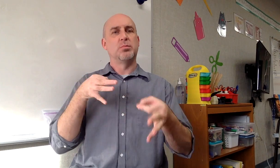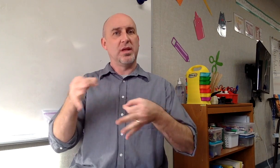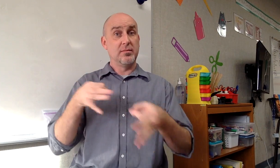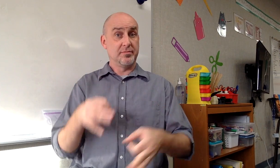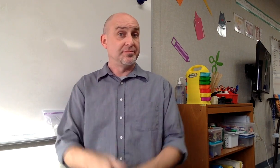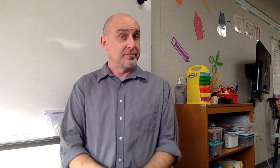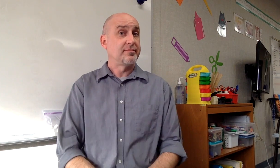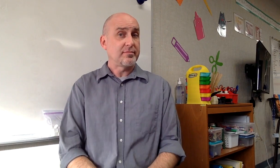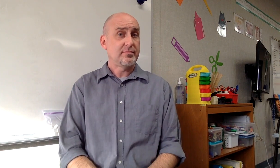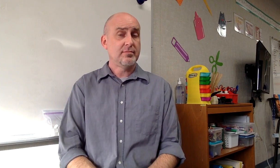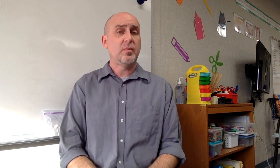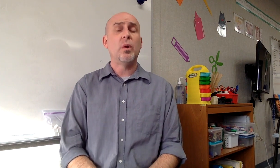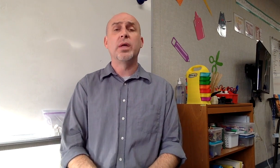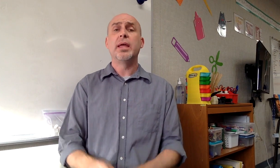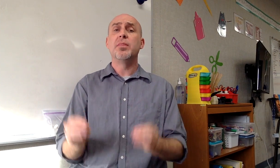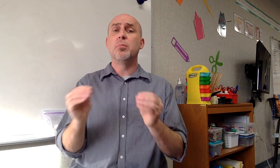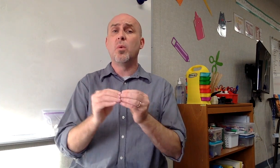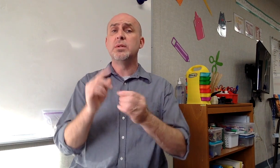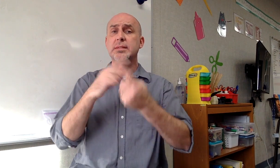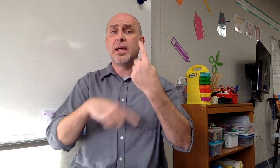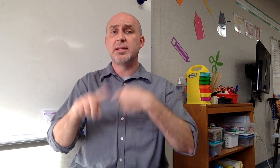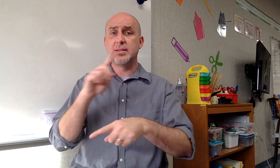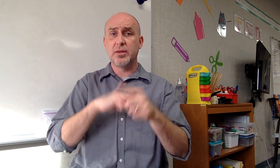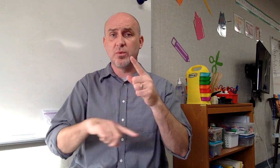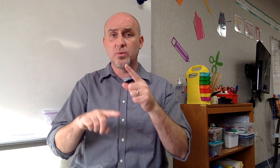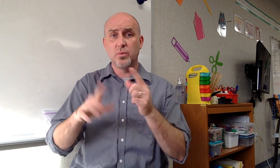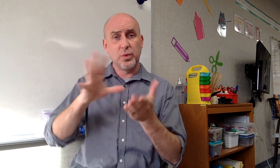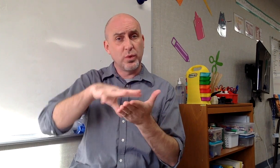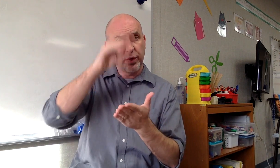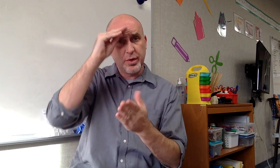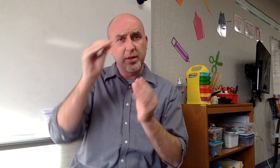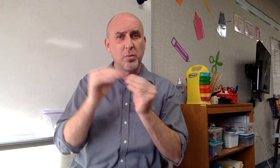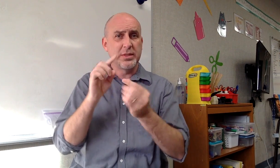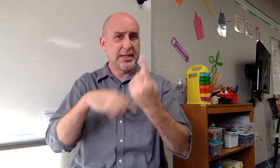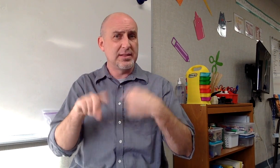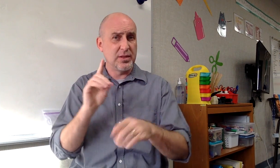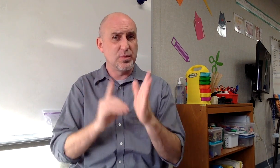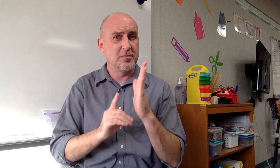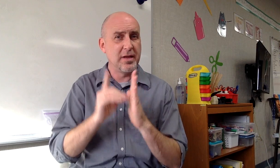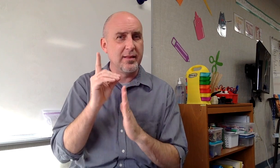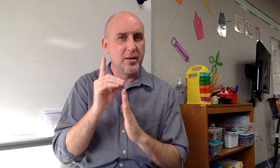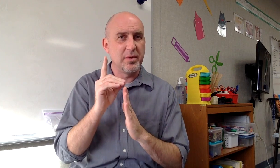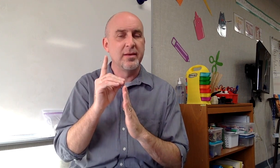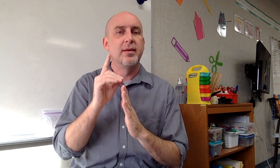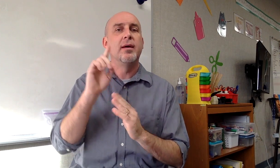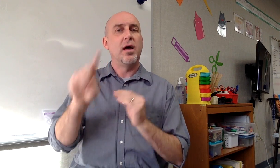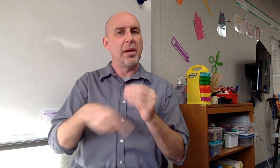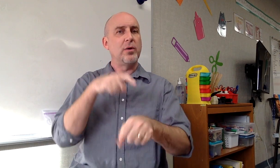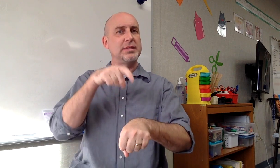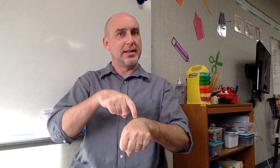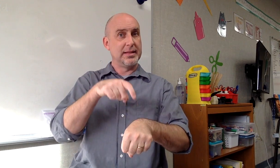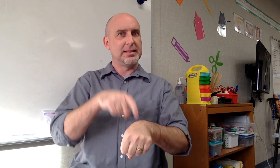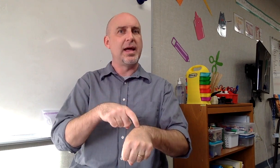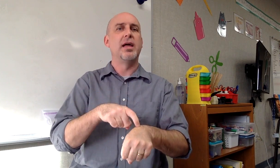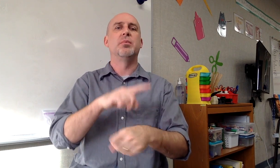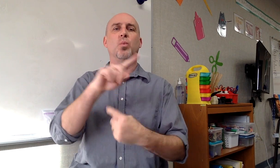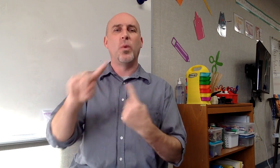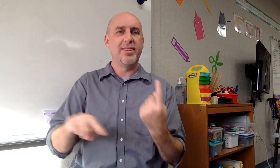explain. Okay, and the more signs that you learn and the more signs that you develop about telling time and when